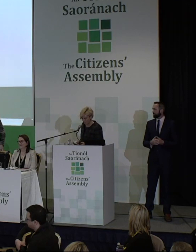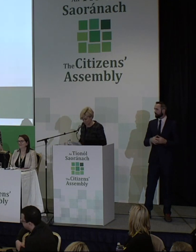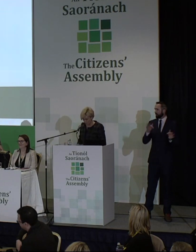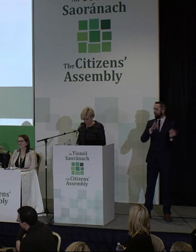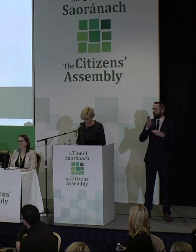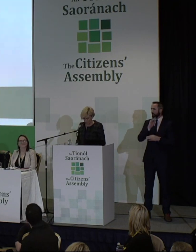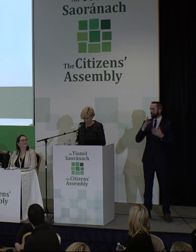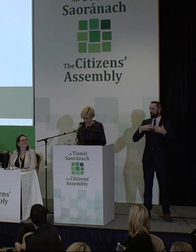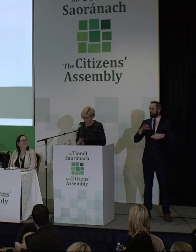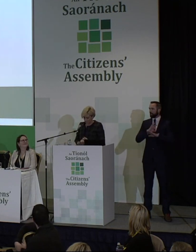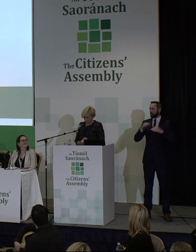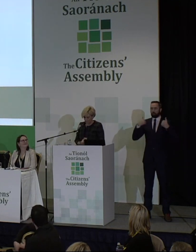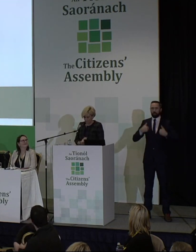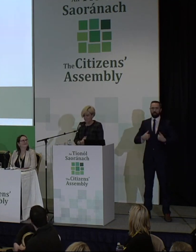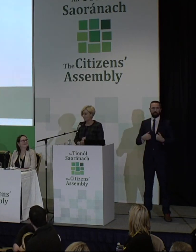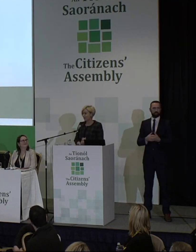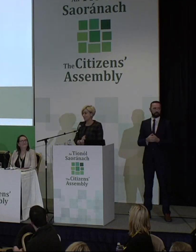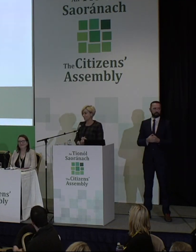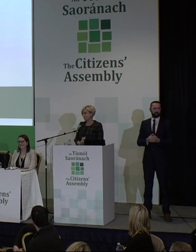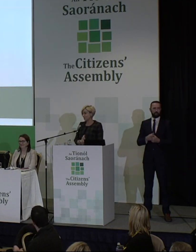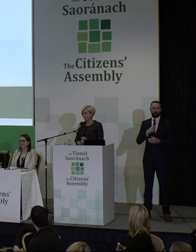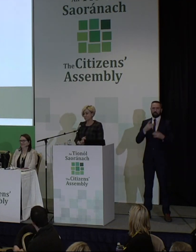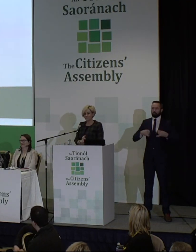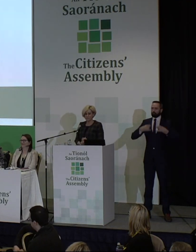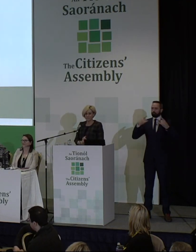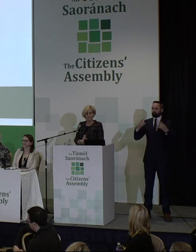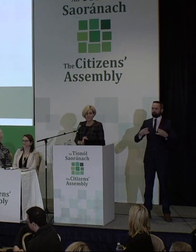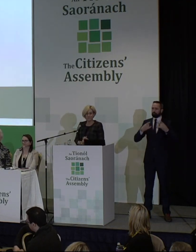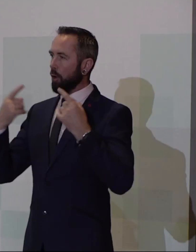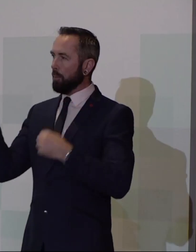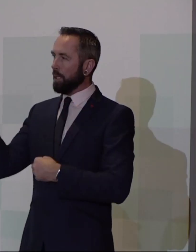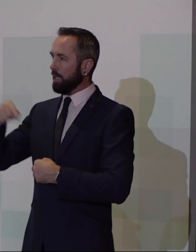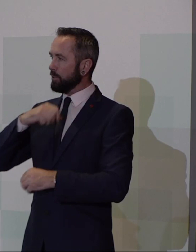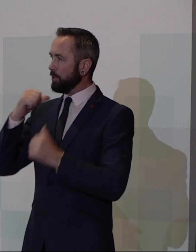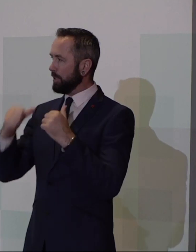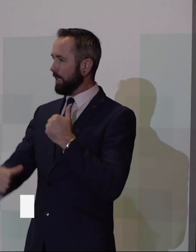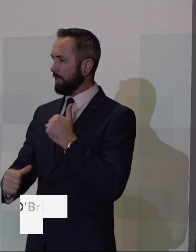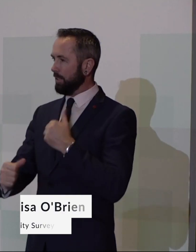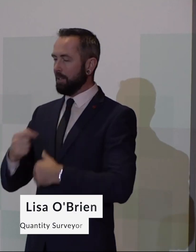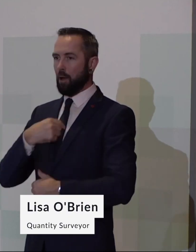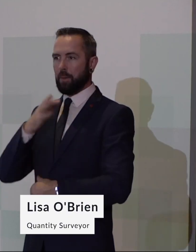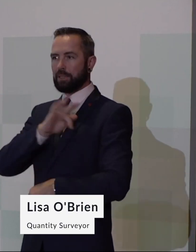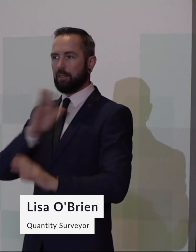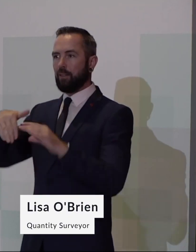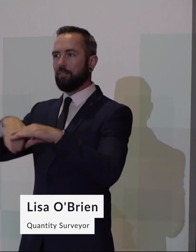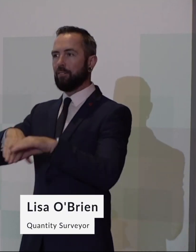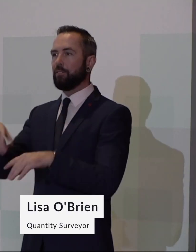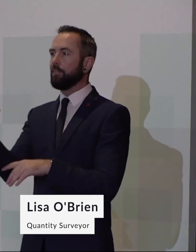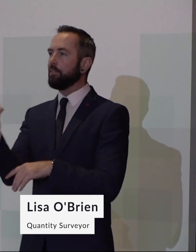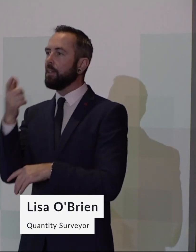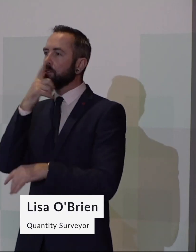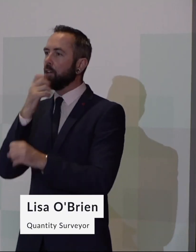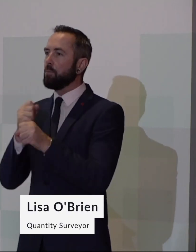Good afternoon, ladies and gentlemen. It's a pleasure and privilege to be here today. I've been invited to speak about